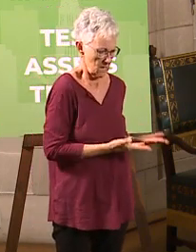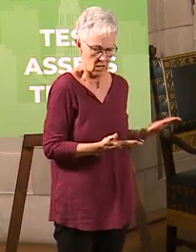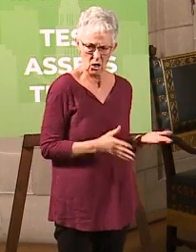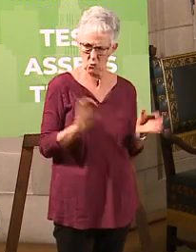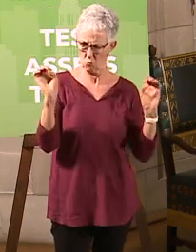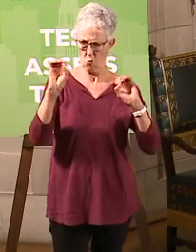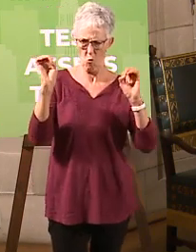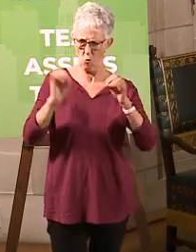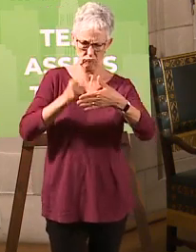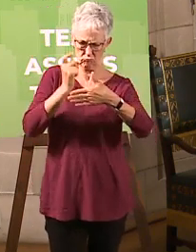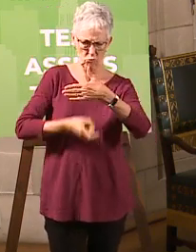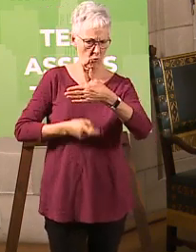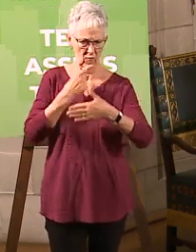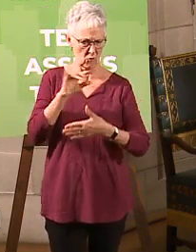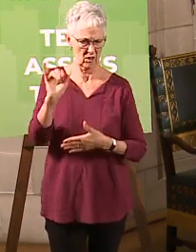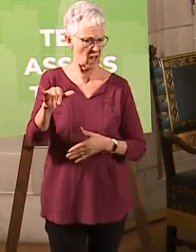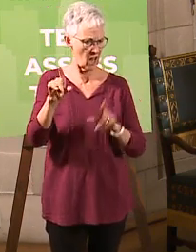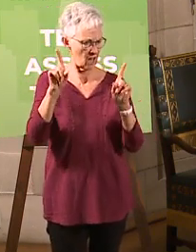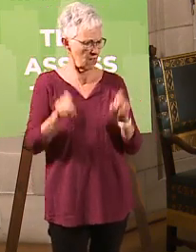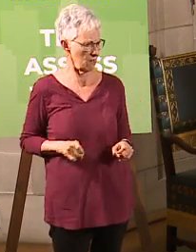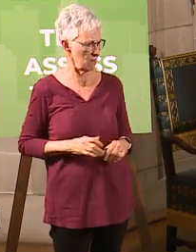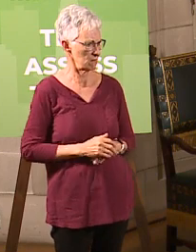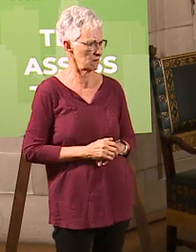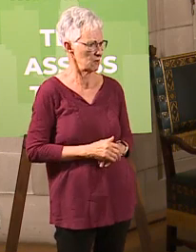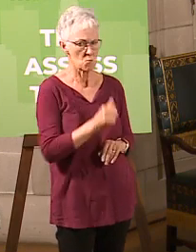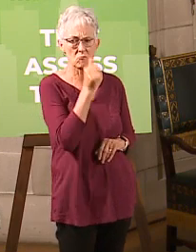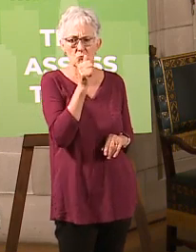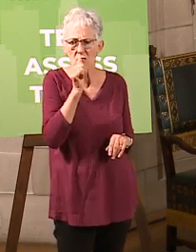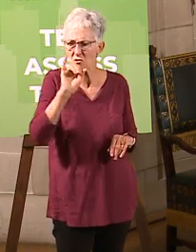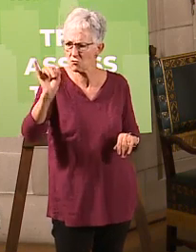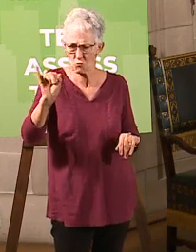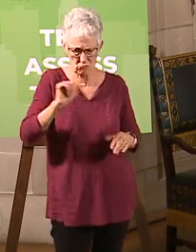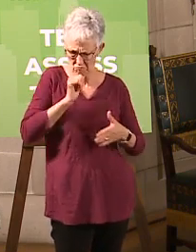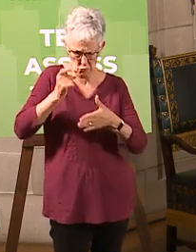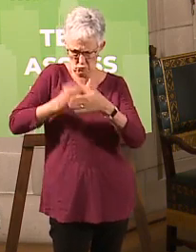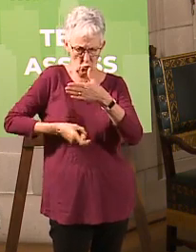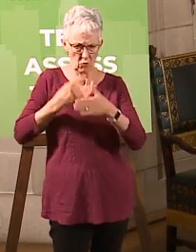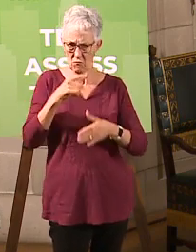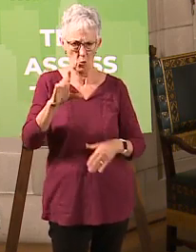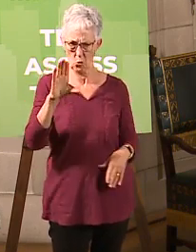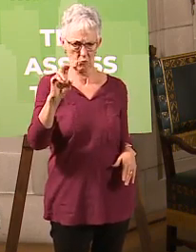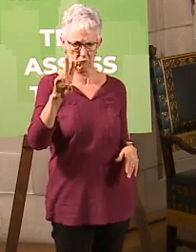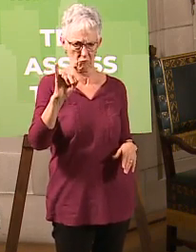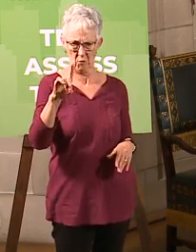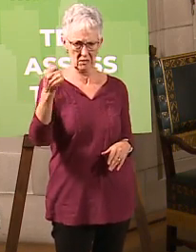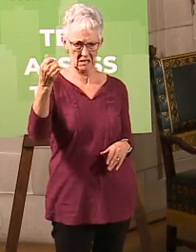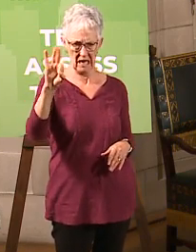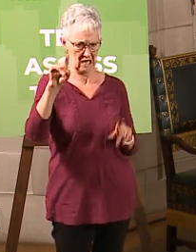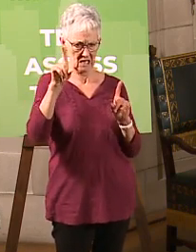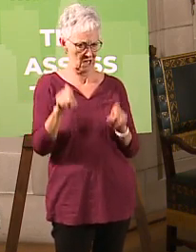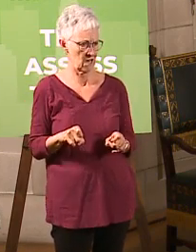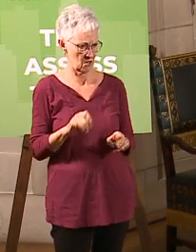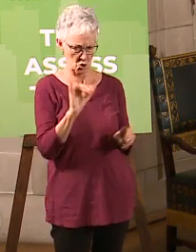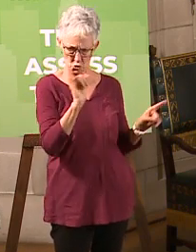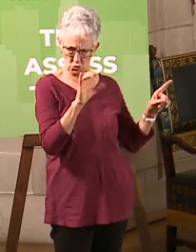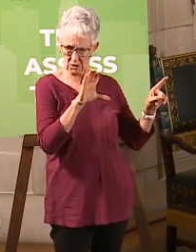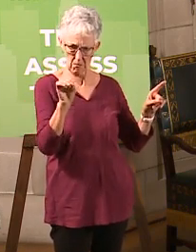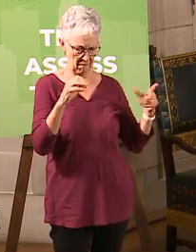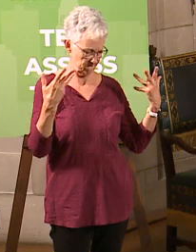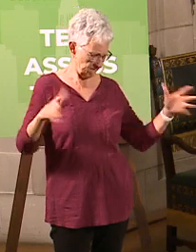able to get more testing done broadly based. If you're a person with disability, again, you've got other options out there. You can go to, for example,